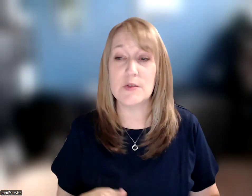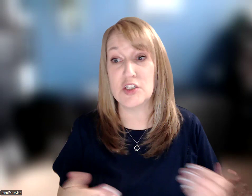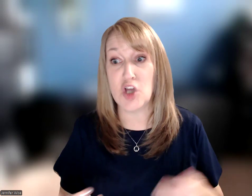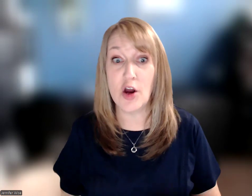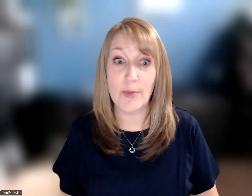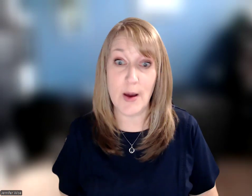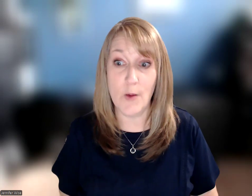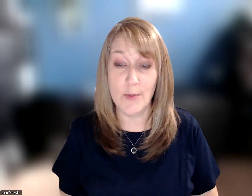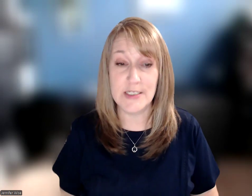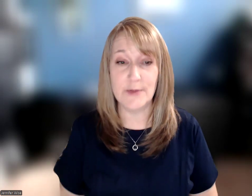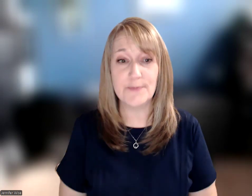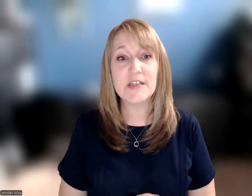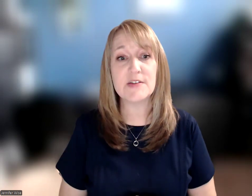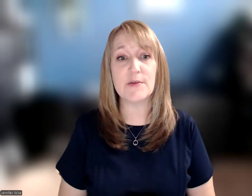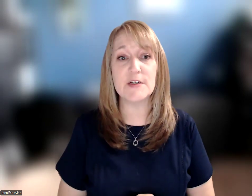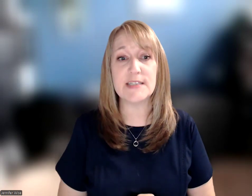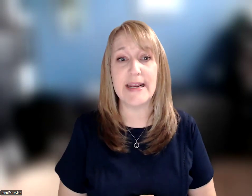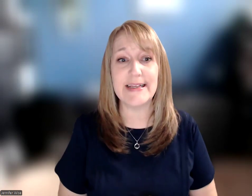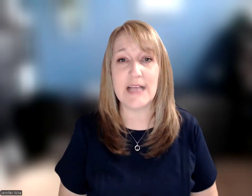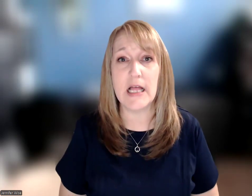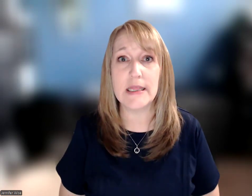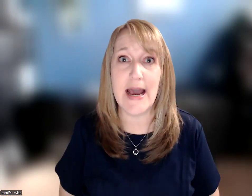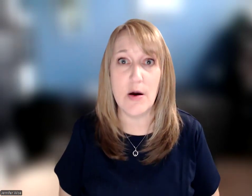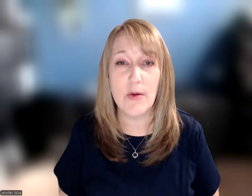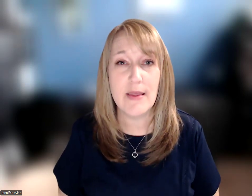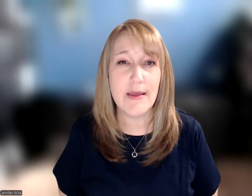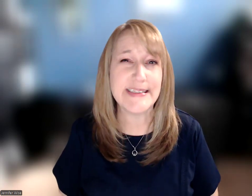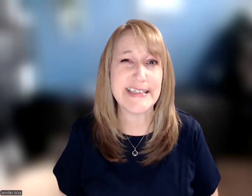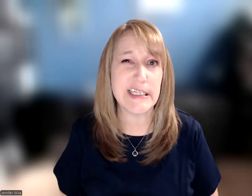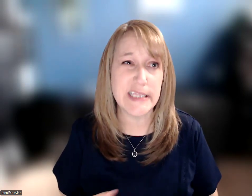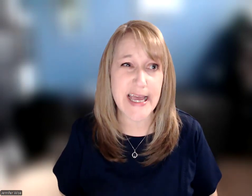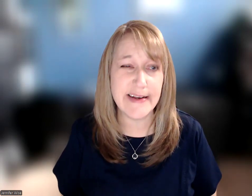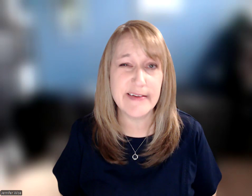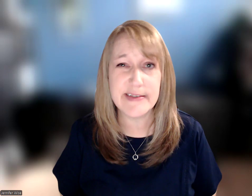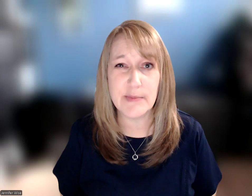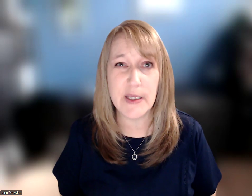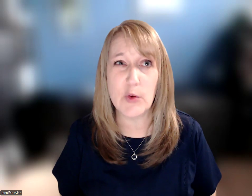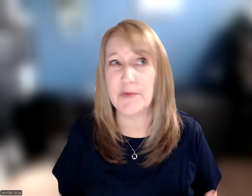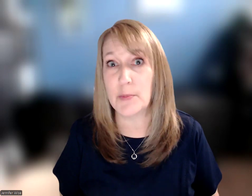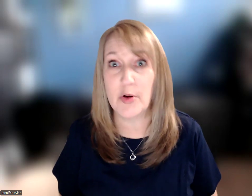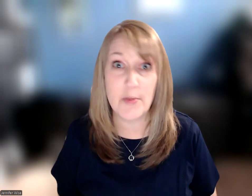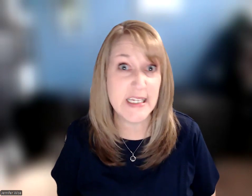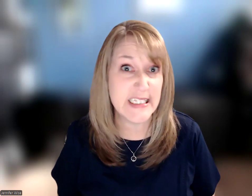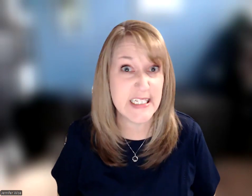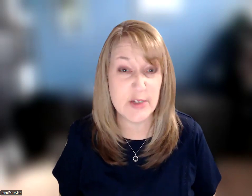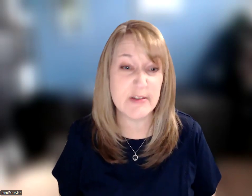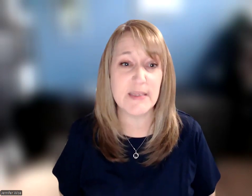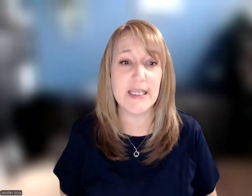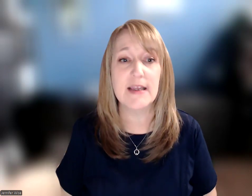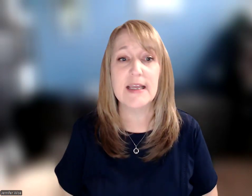to talk about what we do. So the first sign is allow. That means to let something, or if you're permitted to do something,